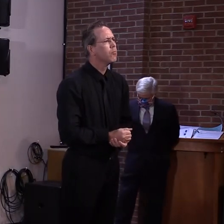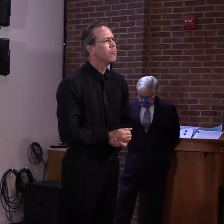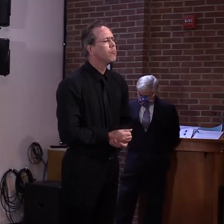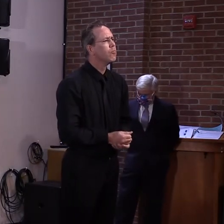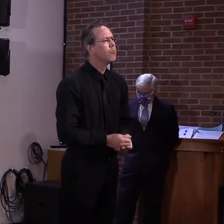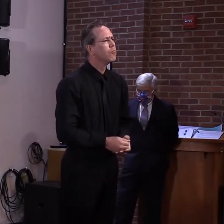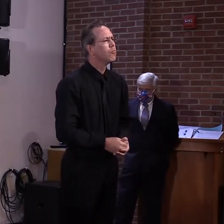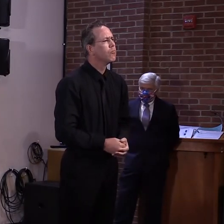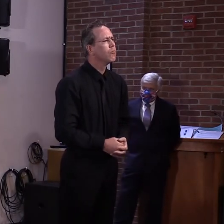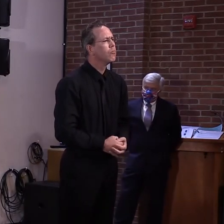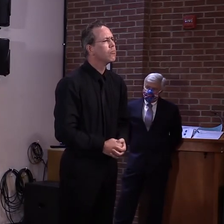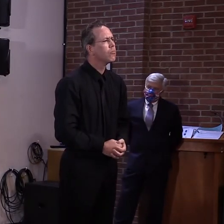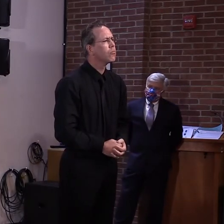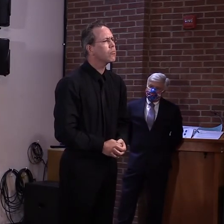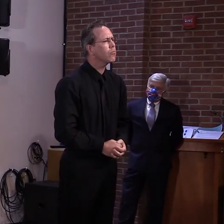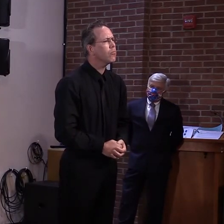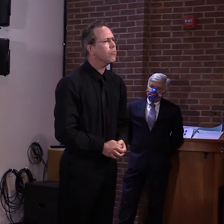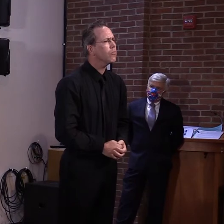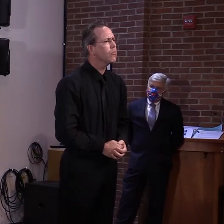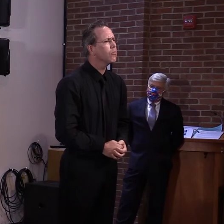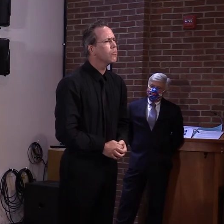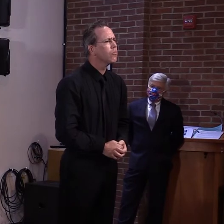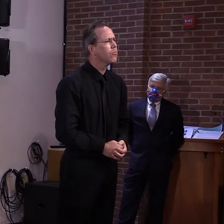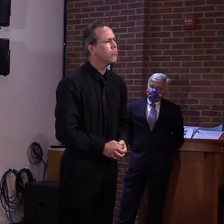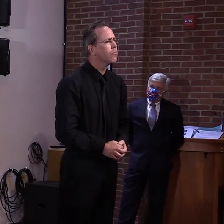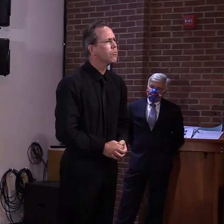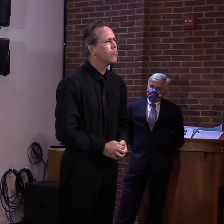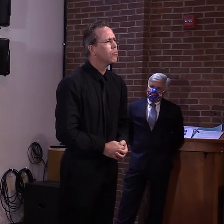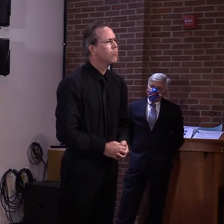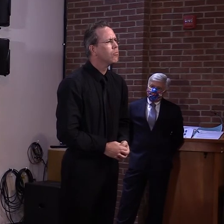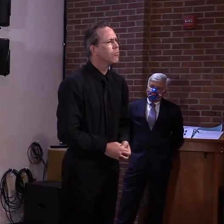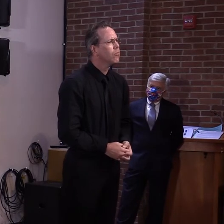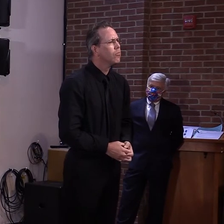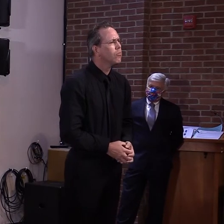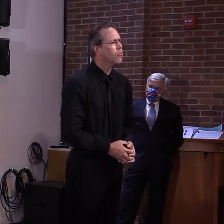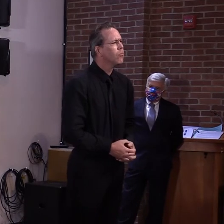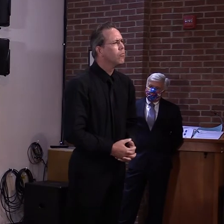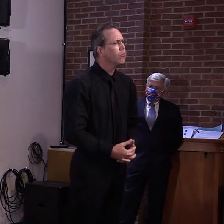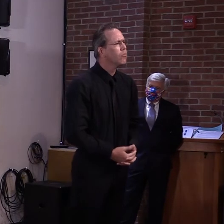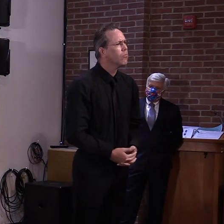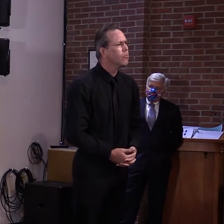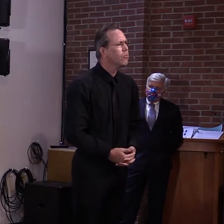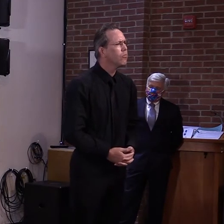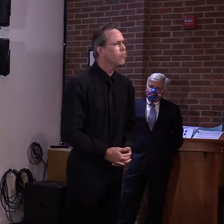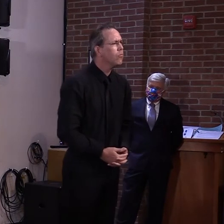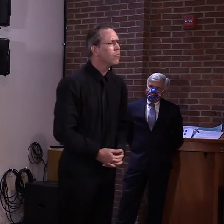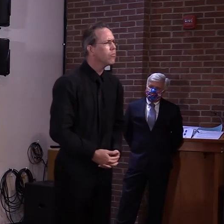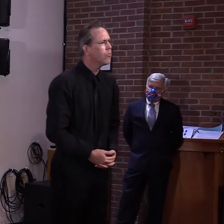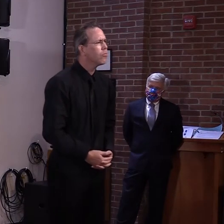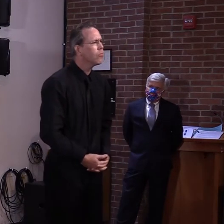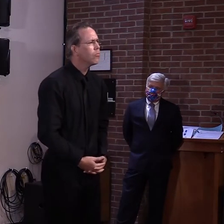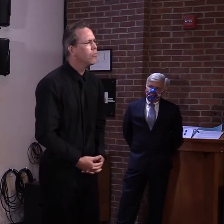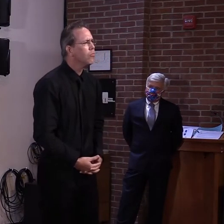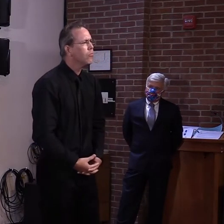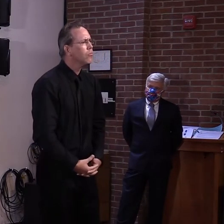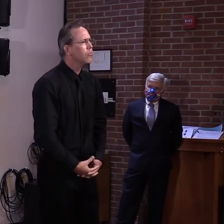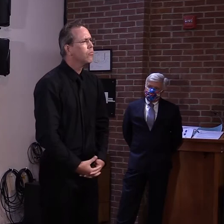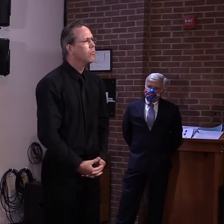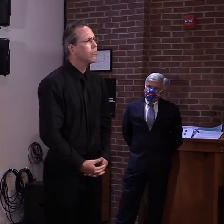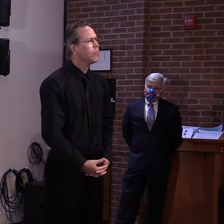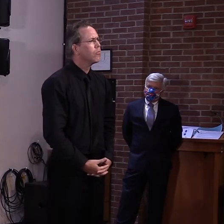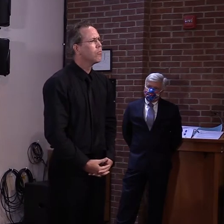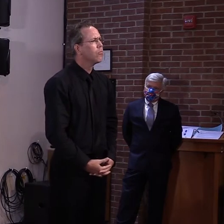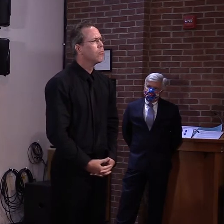one of the biggest criticisms is that you didn't use your authority to create a more consistent reopening plan